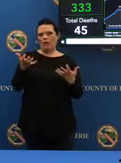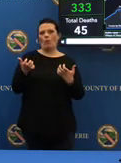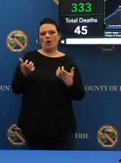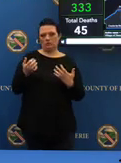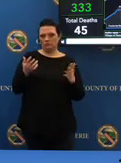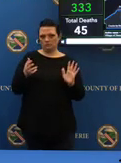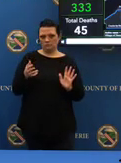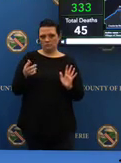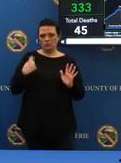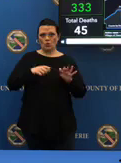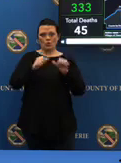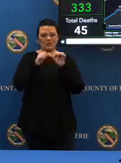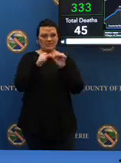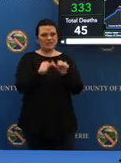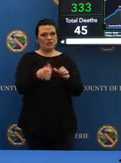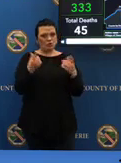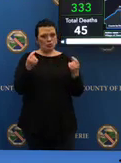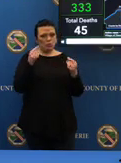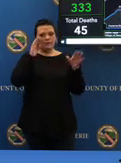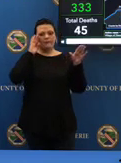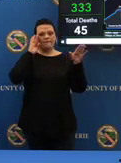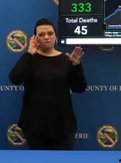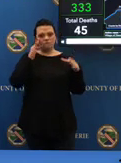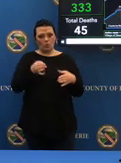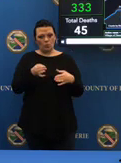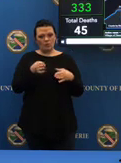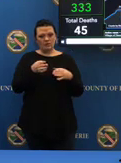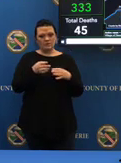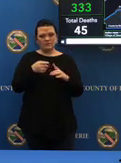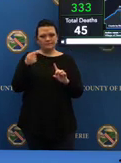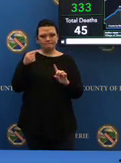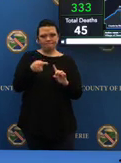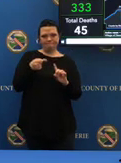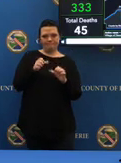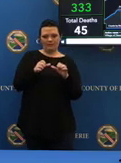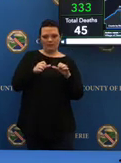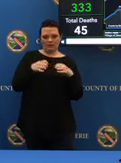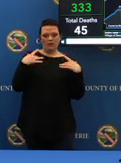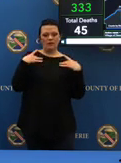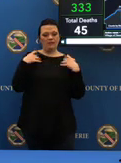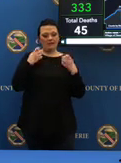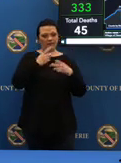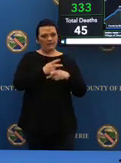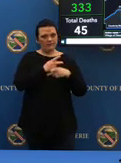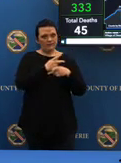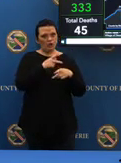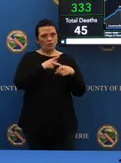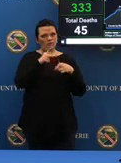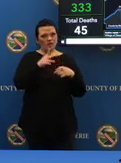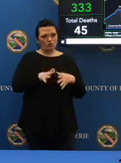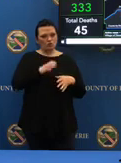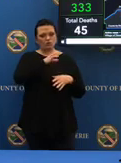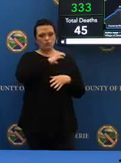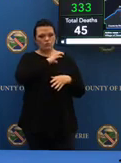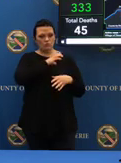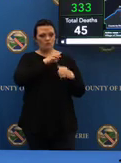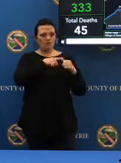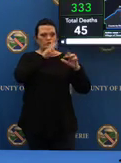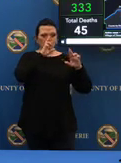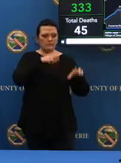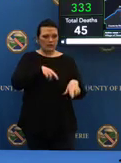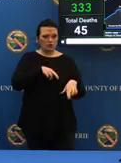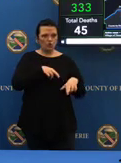So what we're continuing to doing is focusing in key areas: healthcare professionals, those that are law enforcement, first